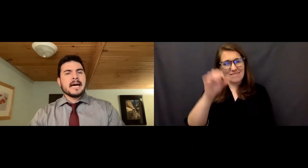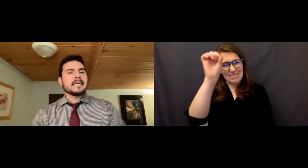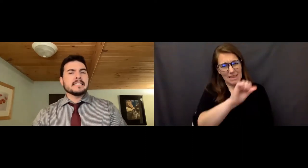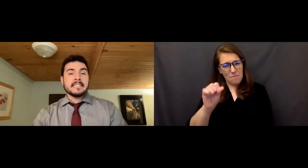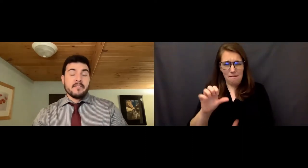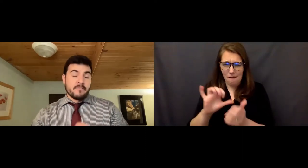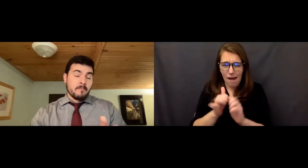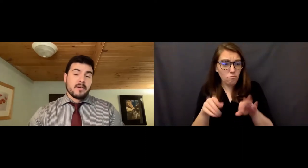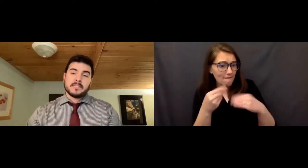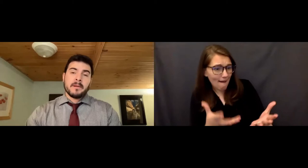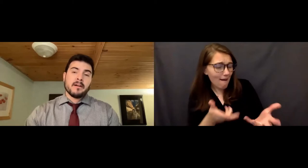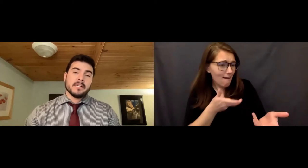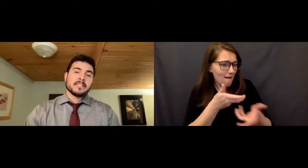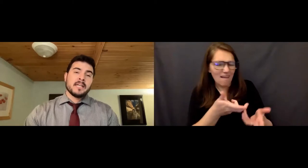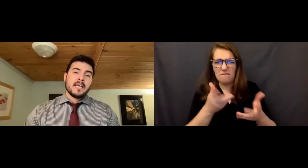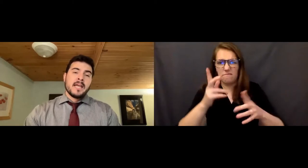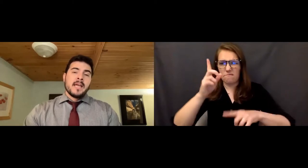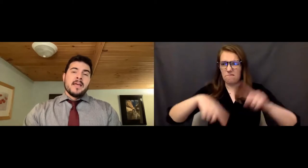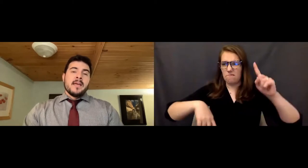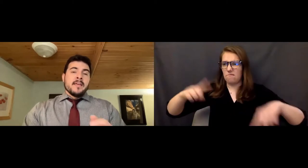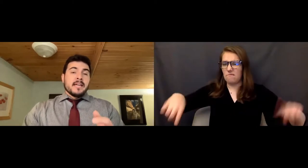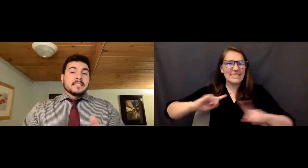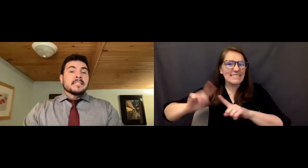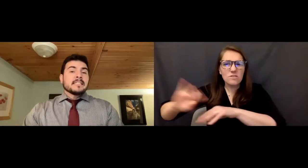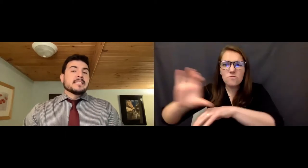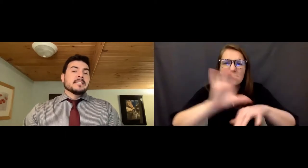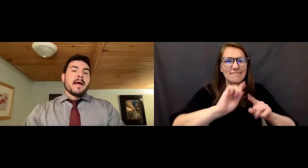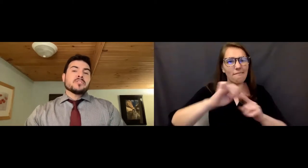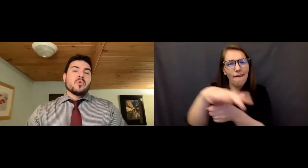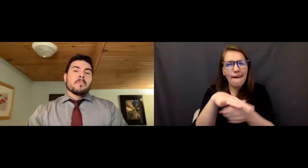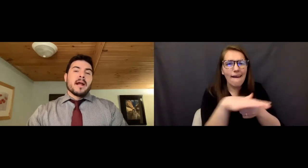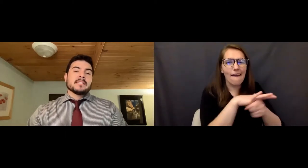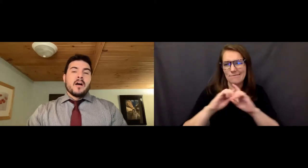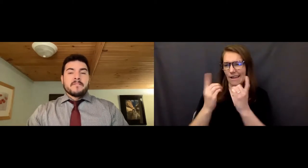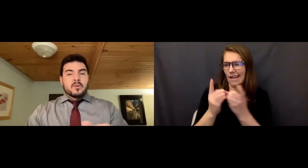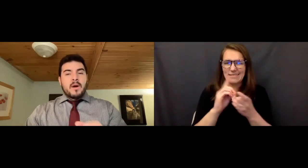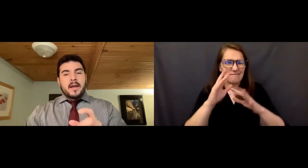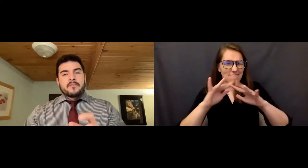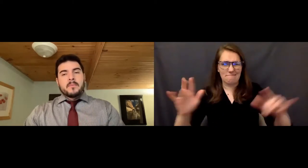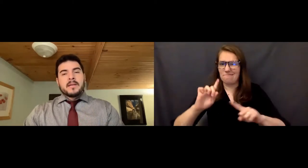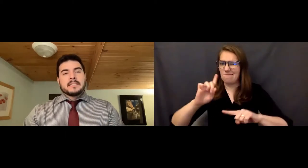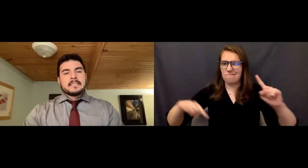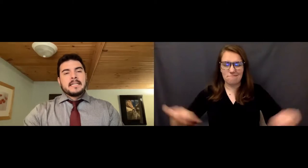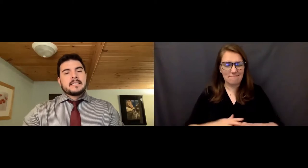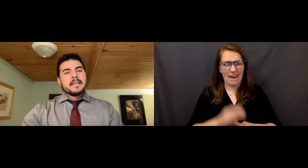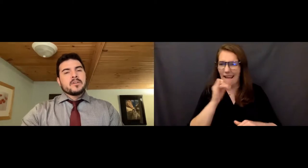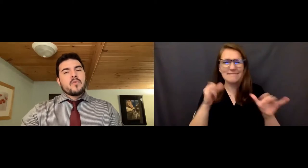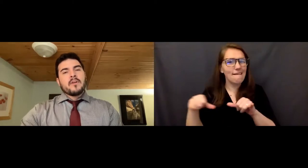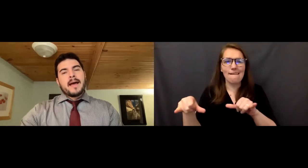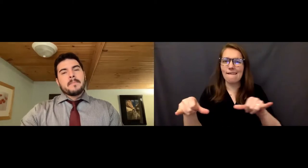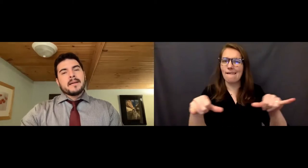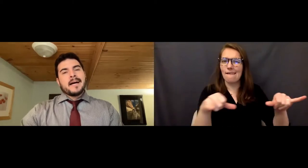diocese to diocese, even from parish to parish. The inconsistencies in pastoral practice often arise from distinct